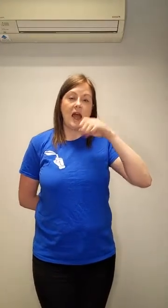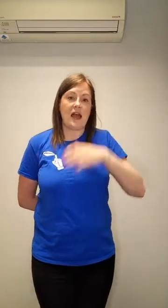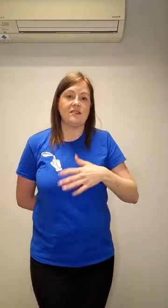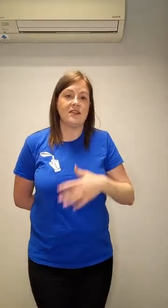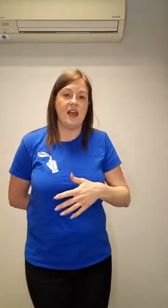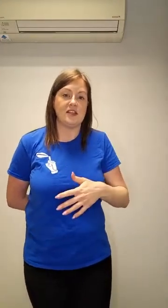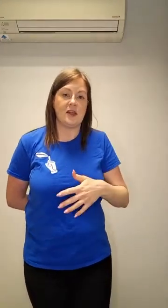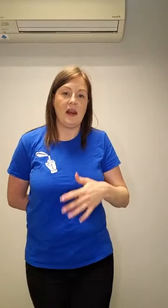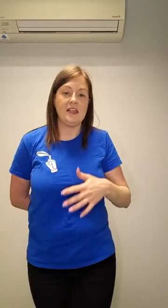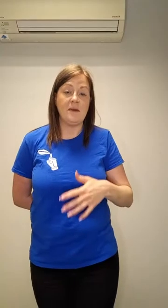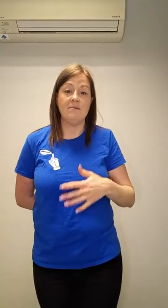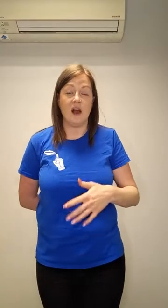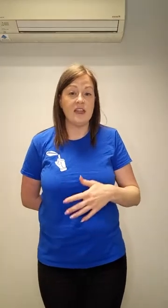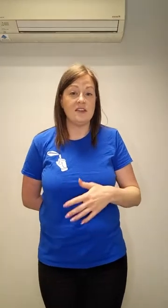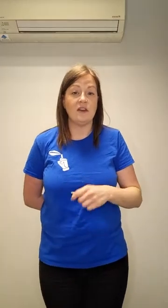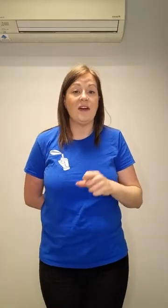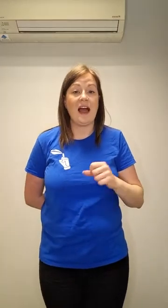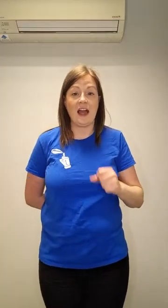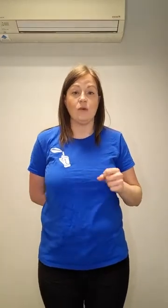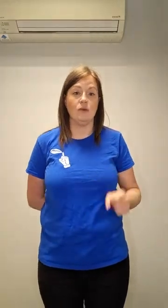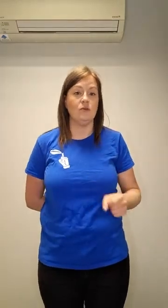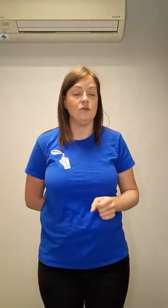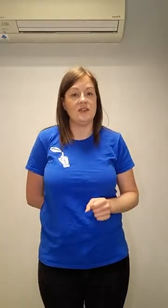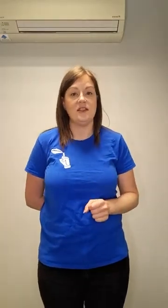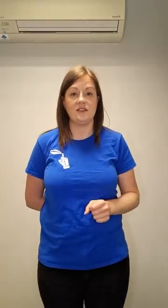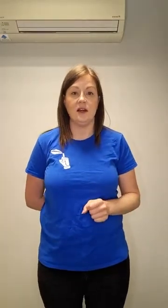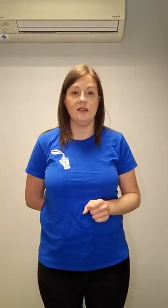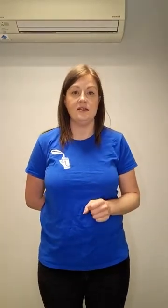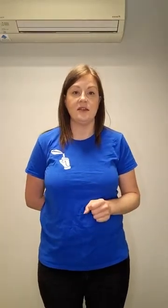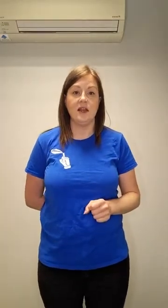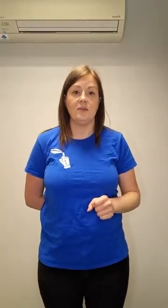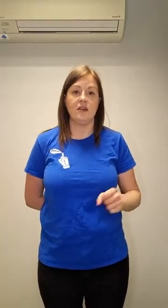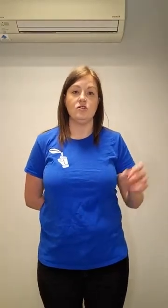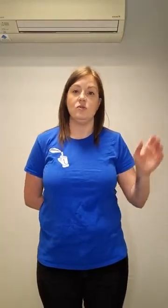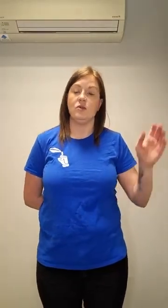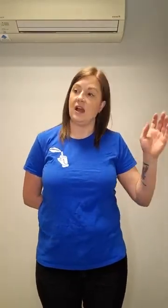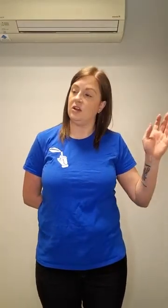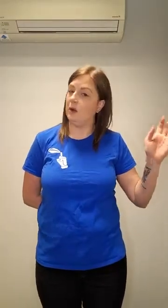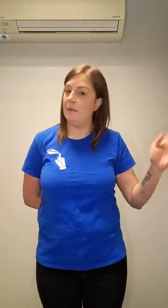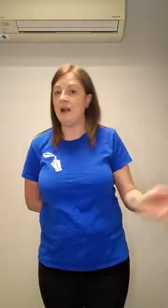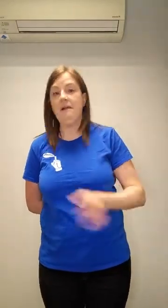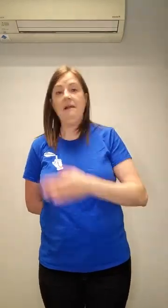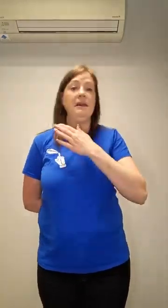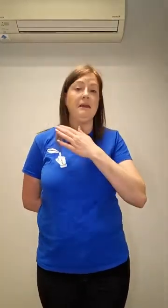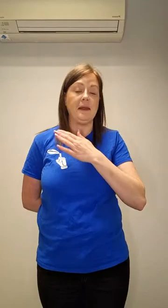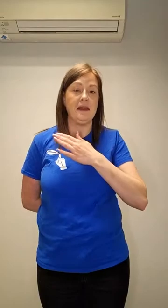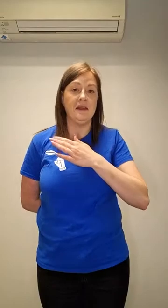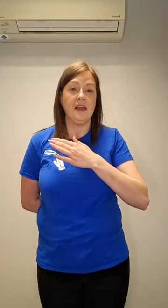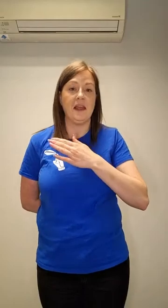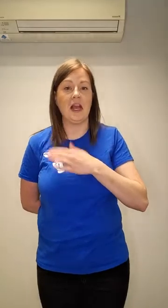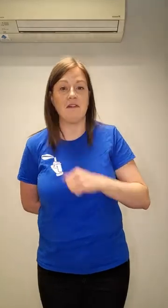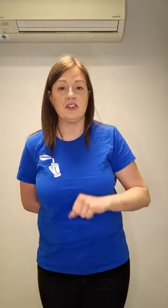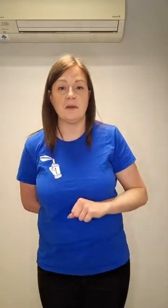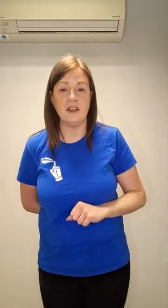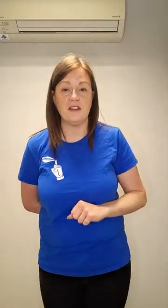As I said, please be mindful of how you use these signs, because you can completely encourage something that